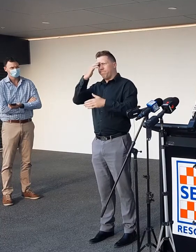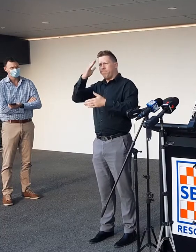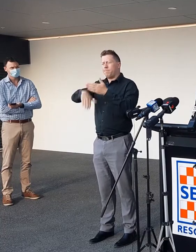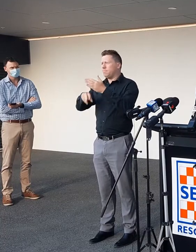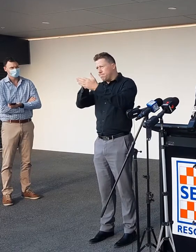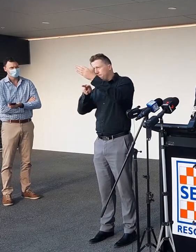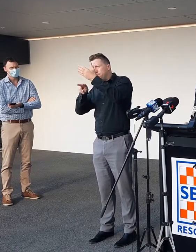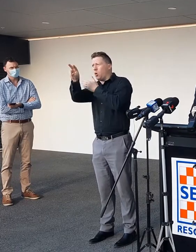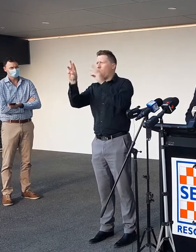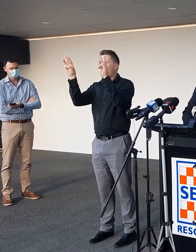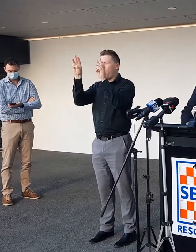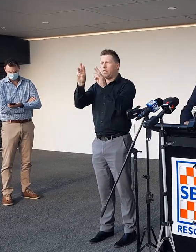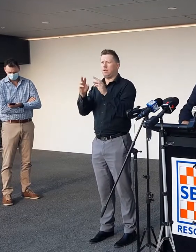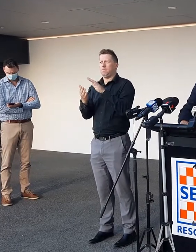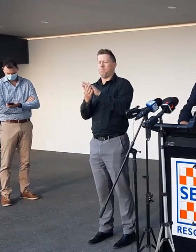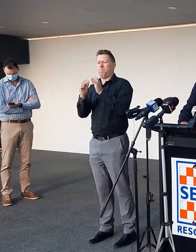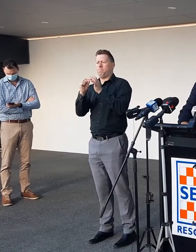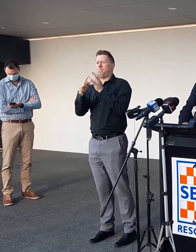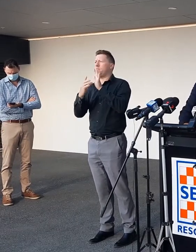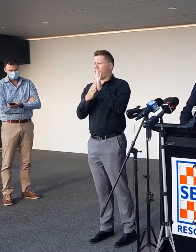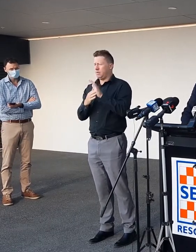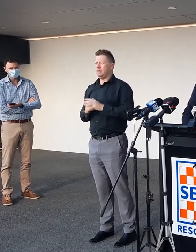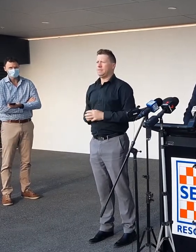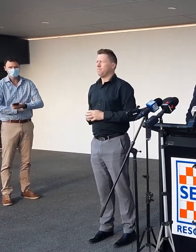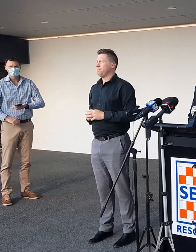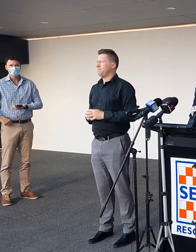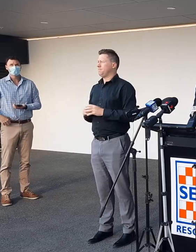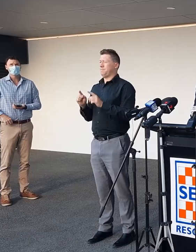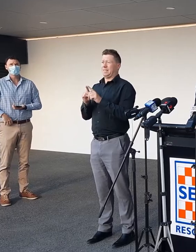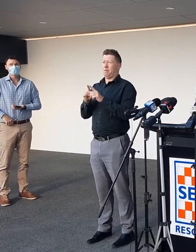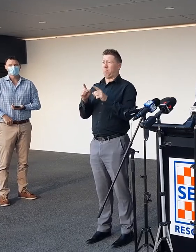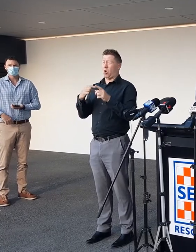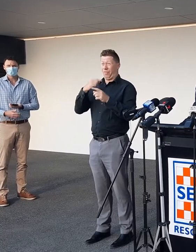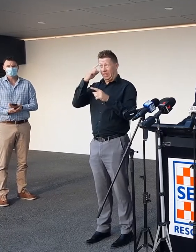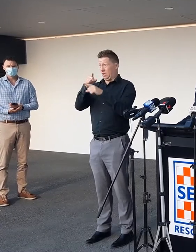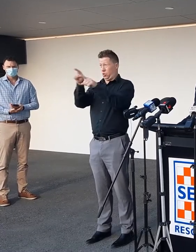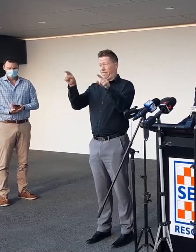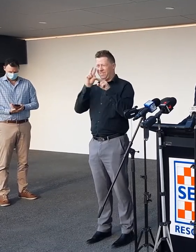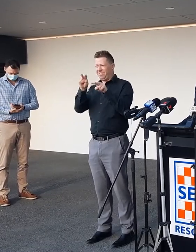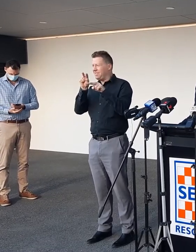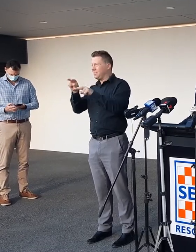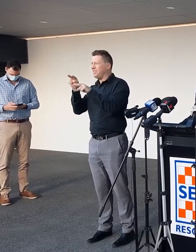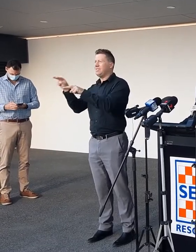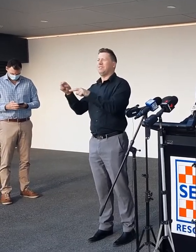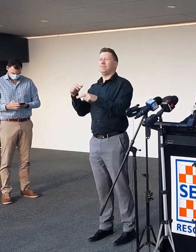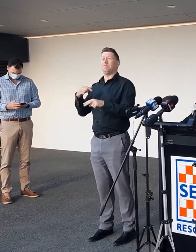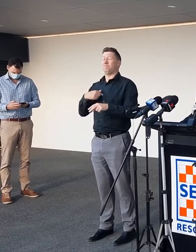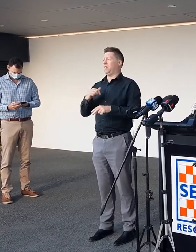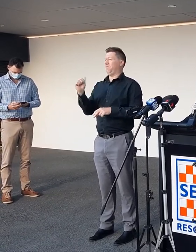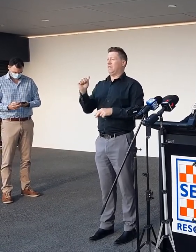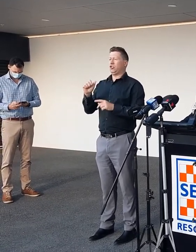Forecaster with the Bureau of Meteorology. As all South Australians would be aware, following a meeting at the State Emergency